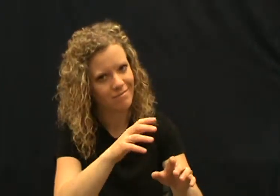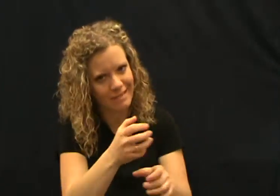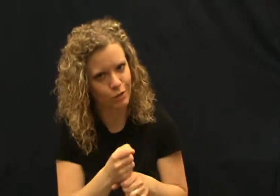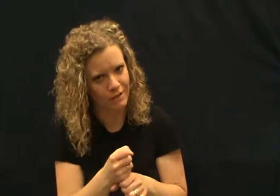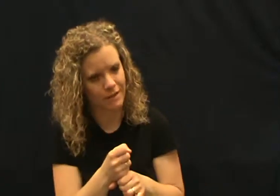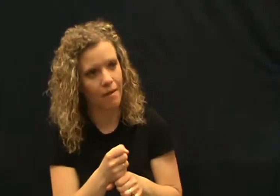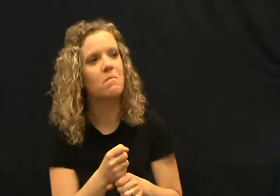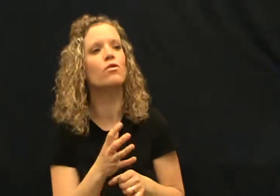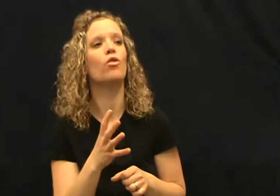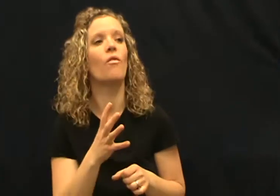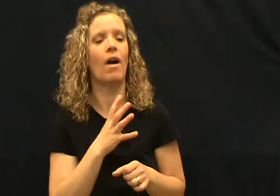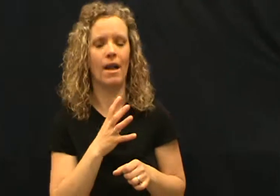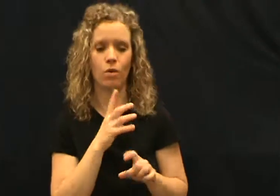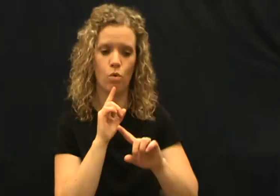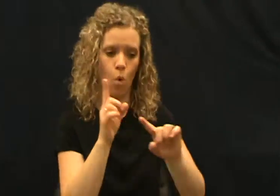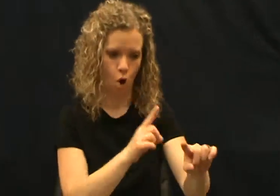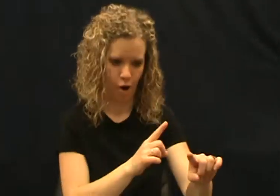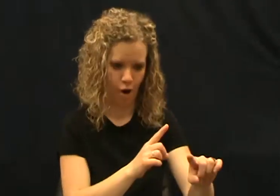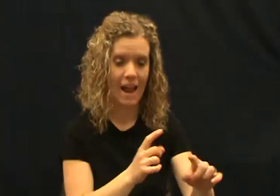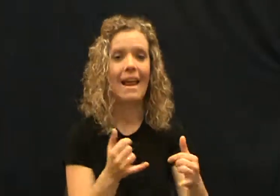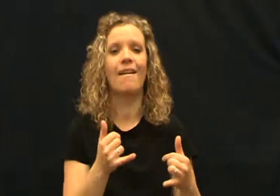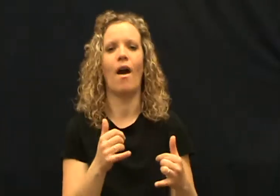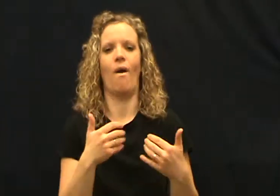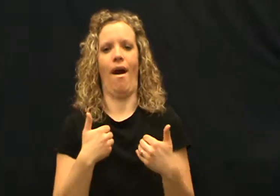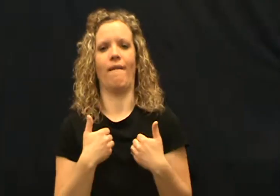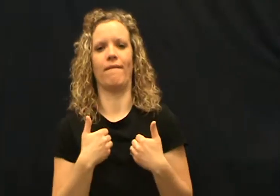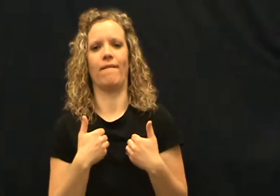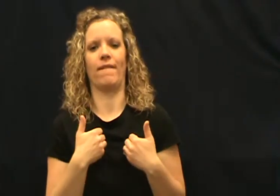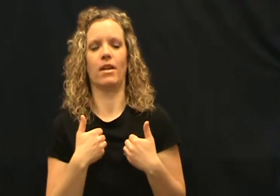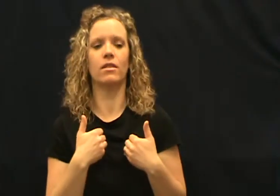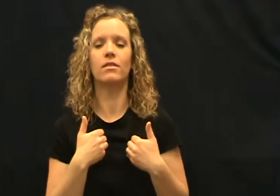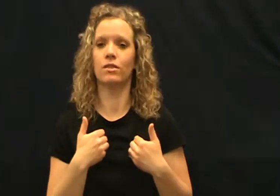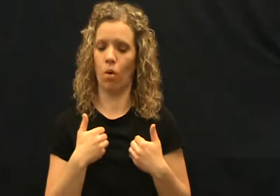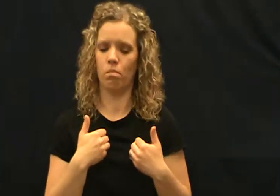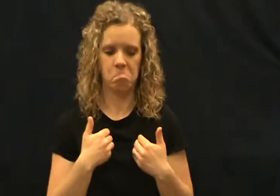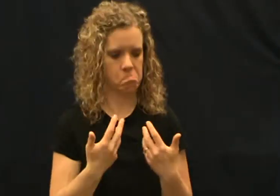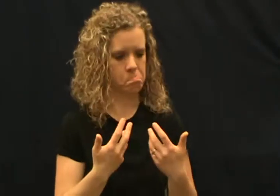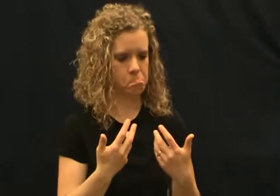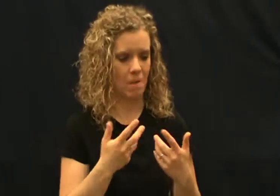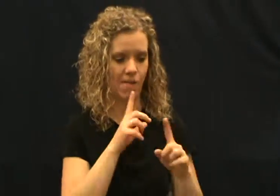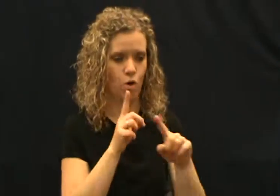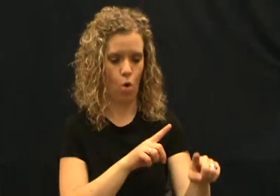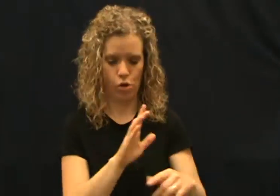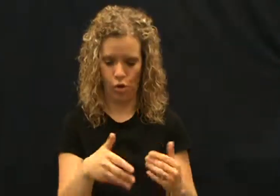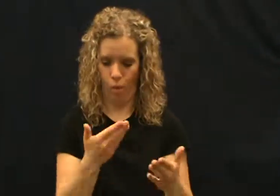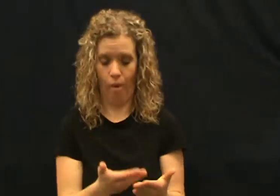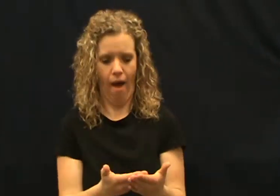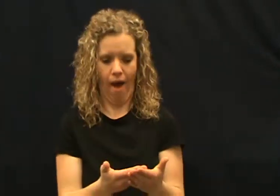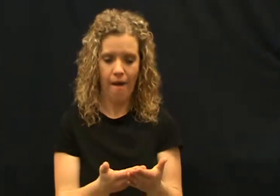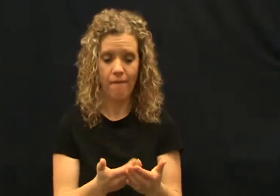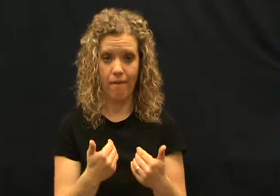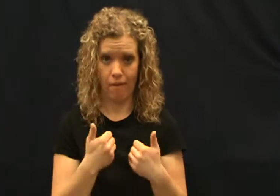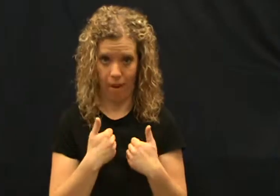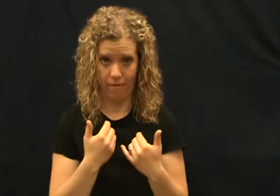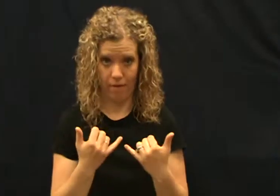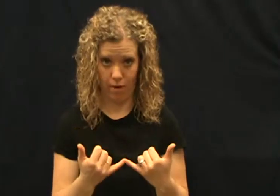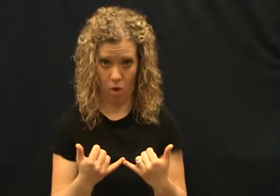cookware, so transaction actually has taken place. We've gotten the cookware, and in return, we're giving